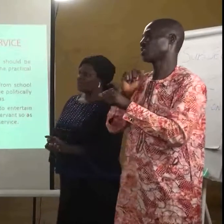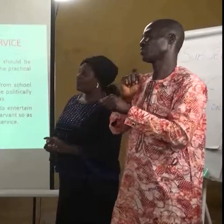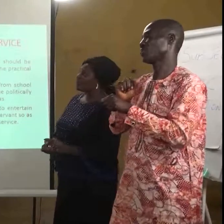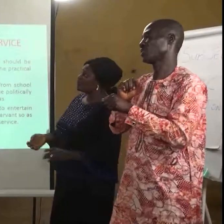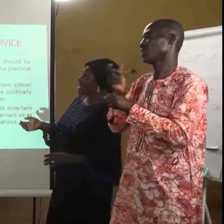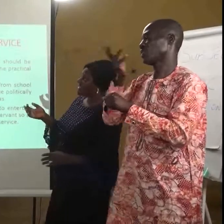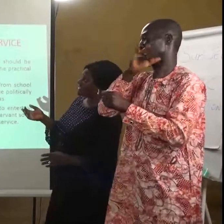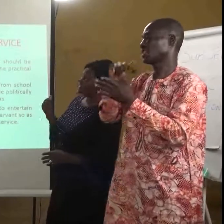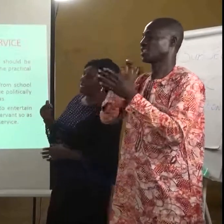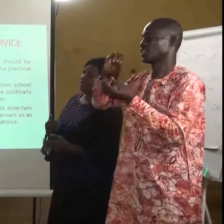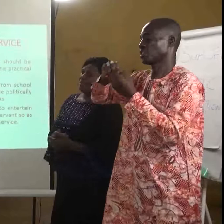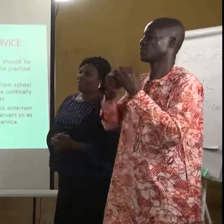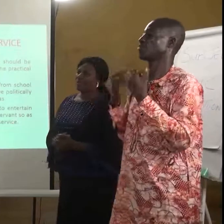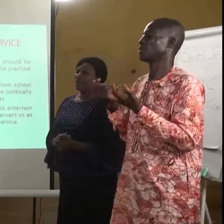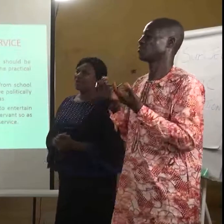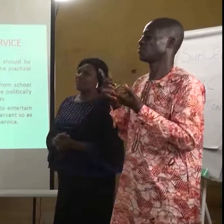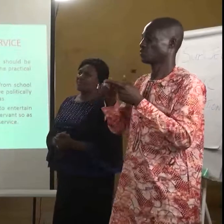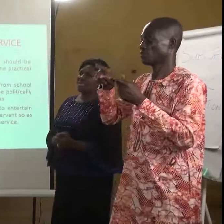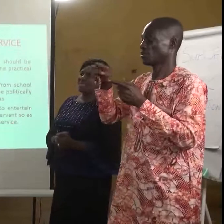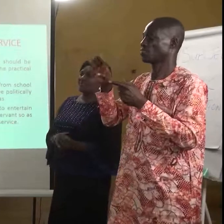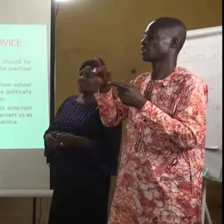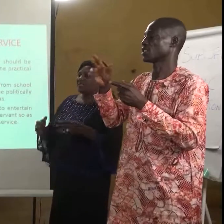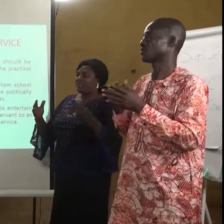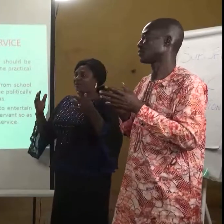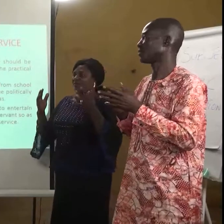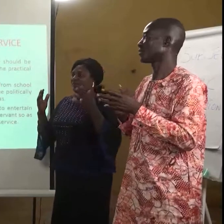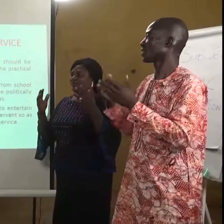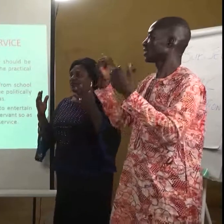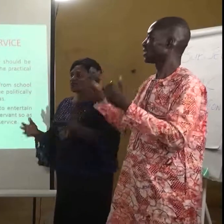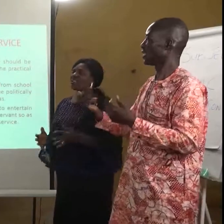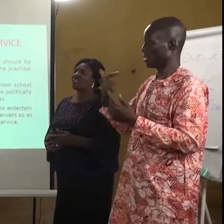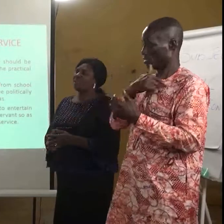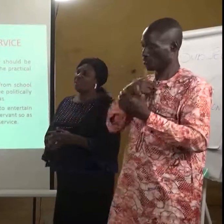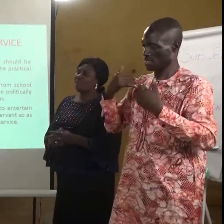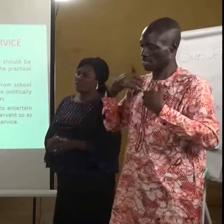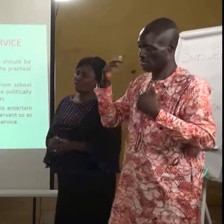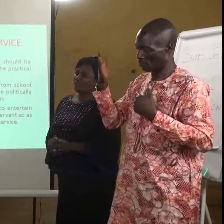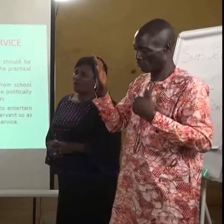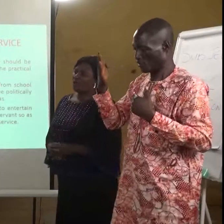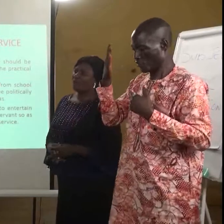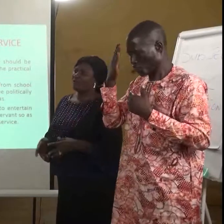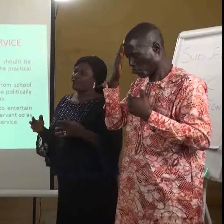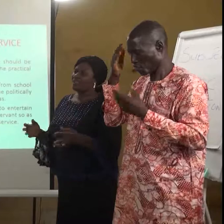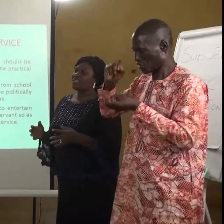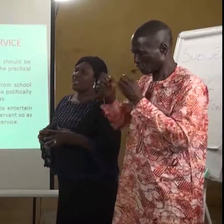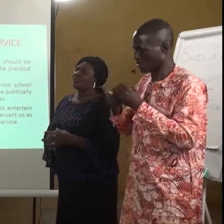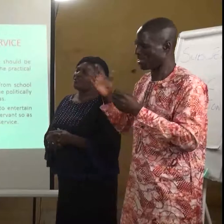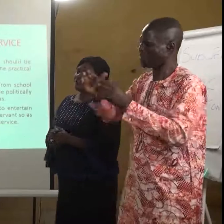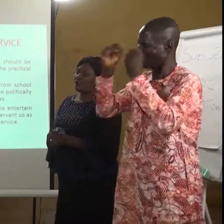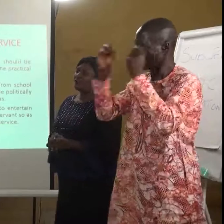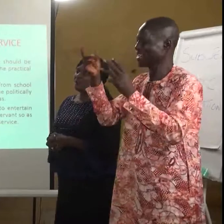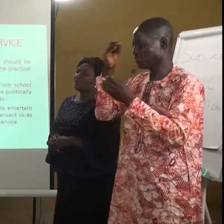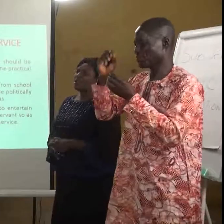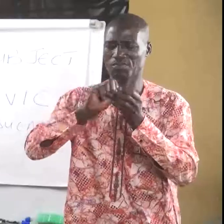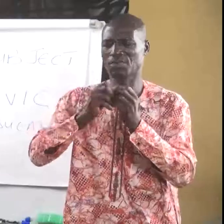problem. We've been able to identify the problems that have been frustrating our effort, or frustrating the effort